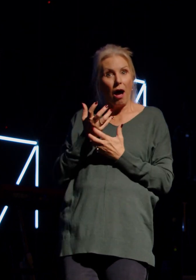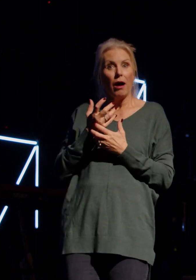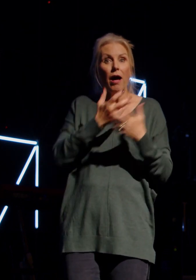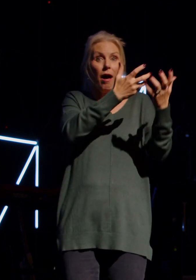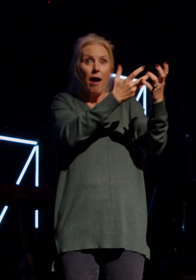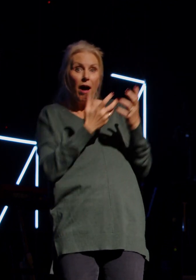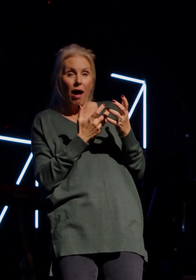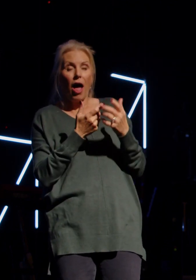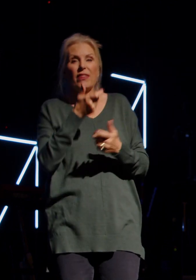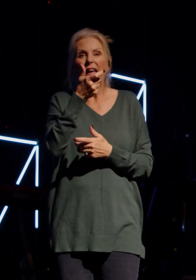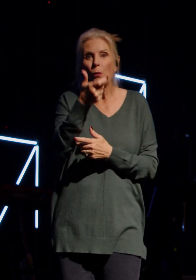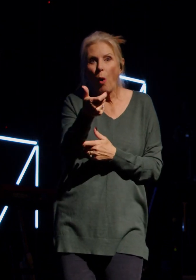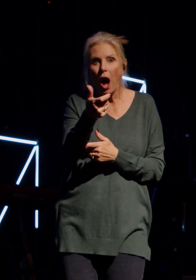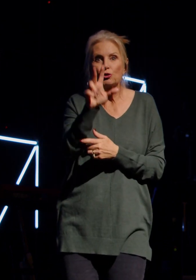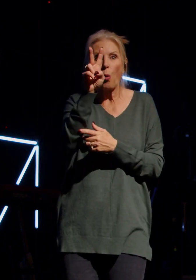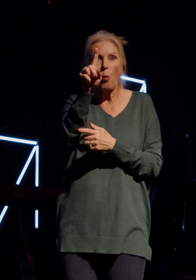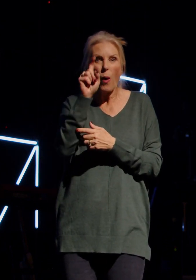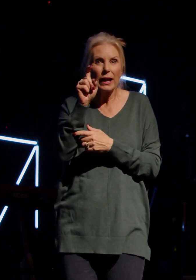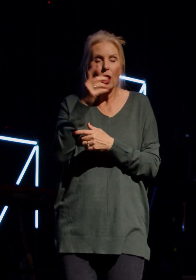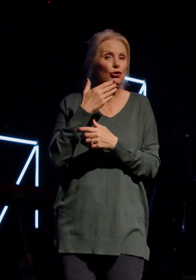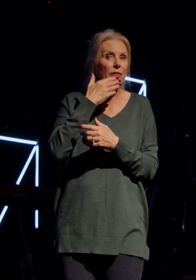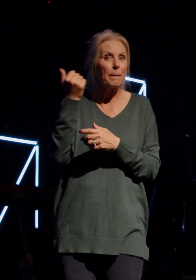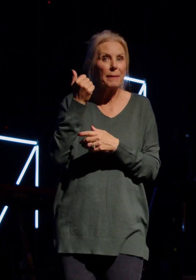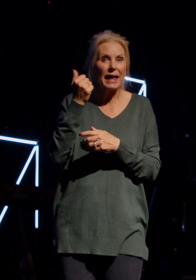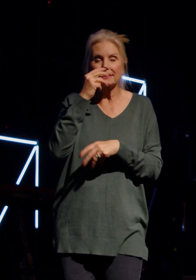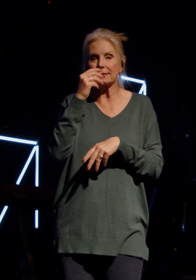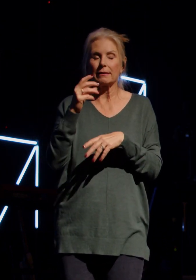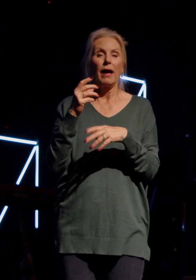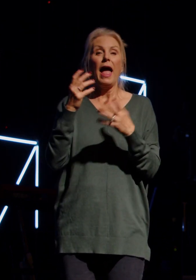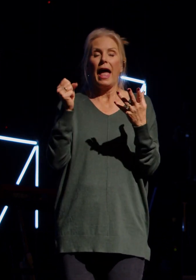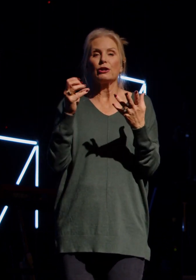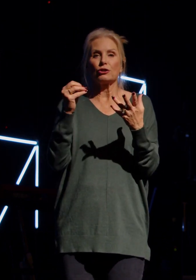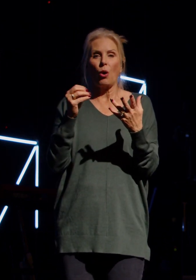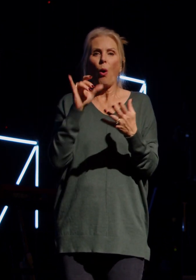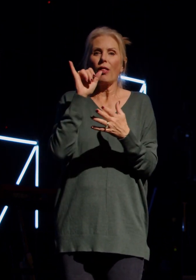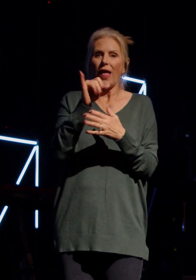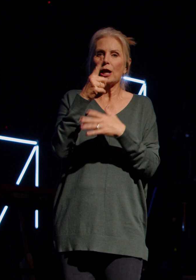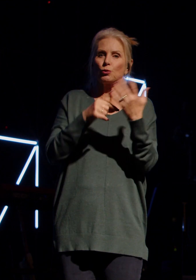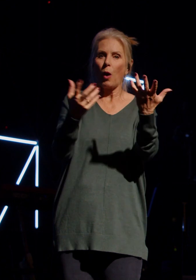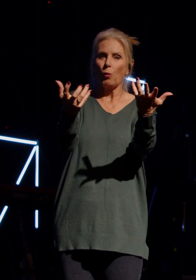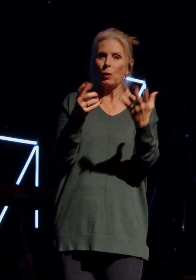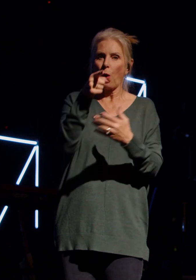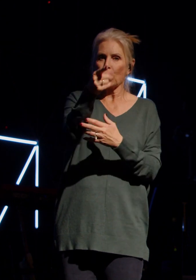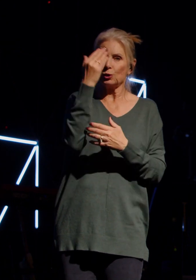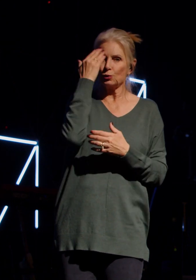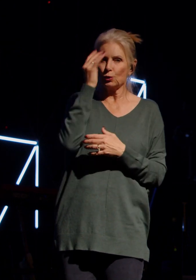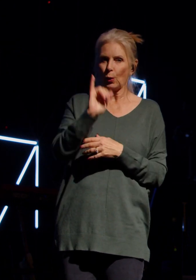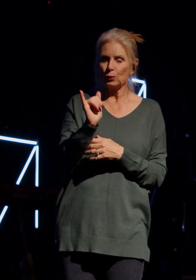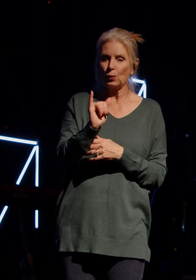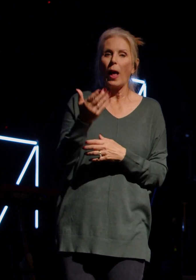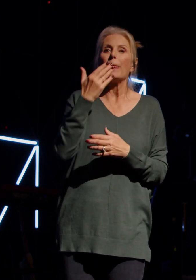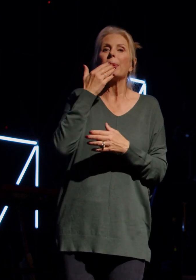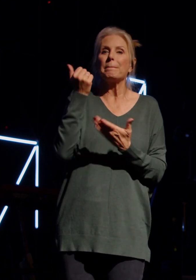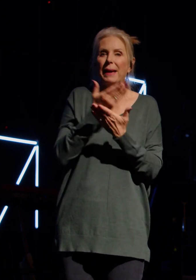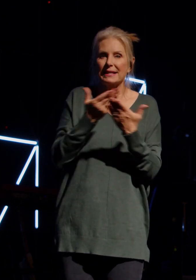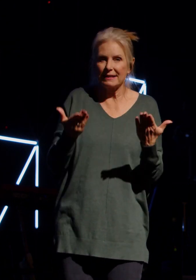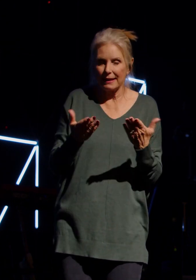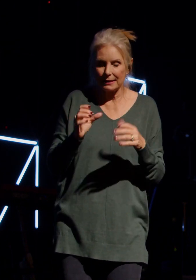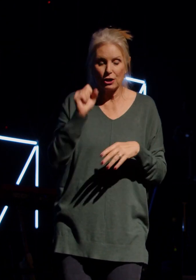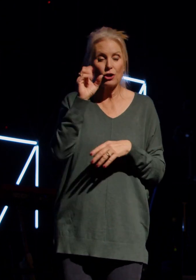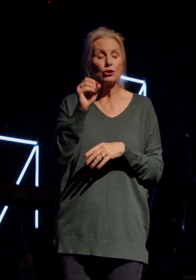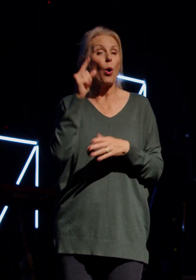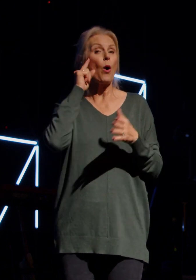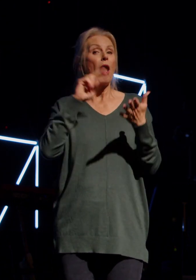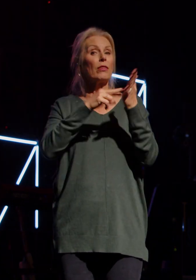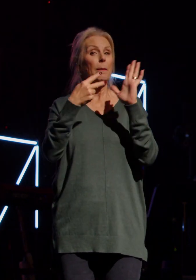big moments of Jesus' life. These are the things we want you to know. Now, point number two, the purpose of Mark. The purpose